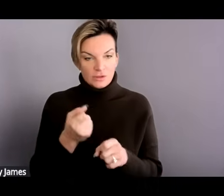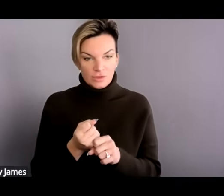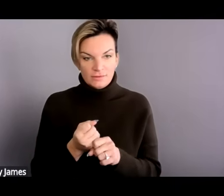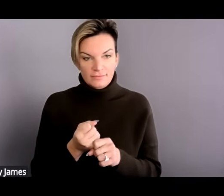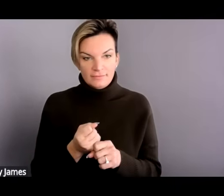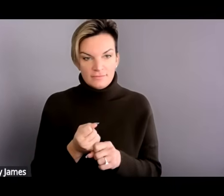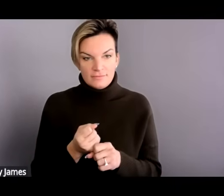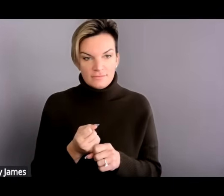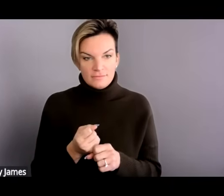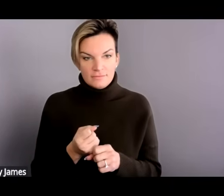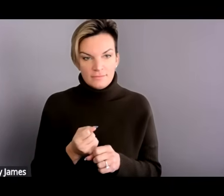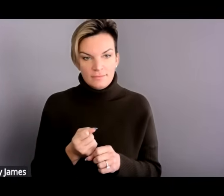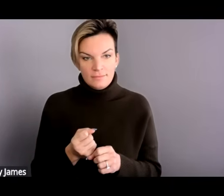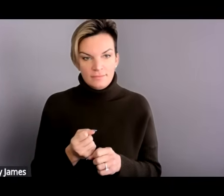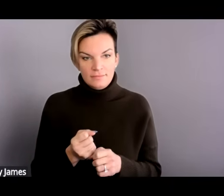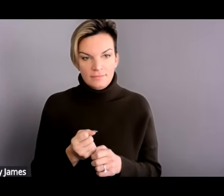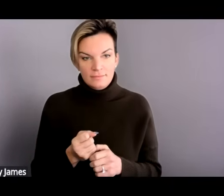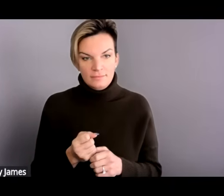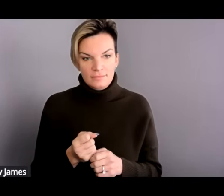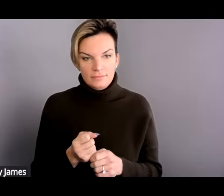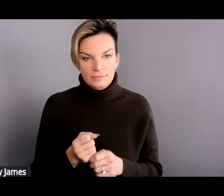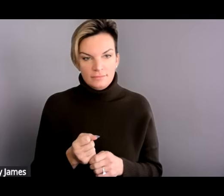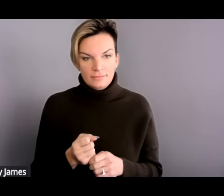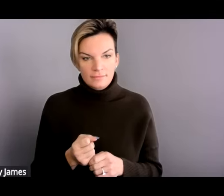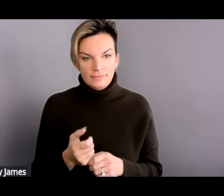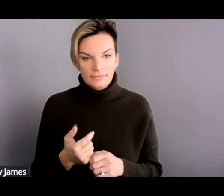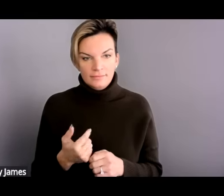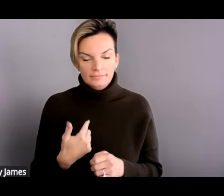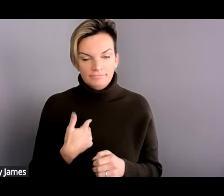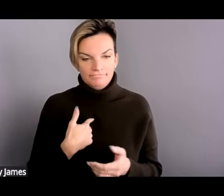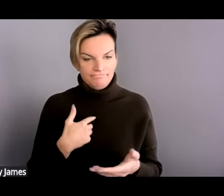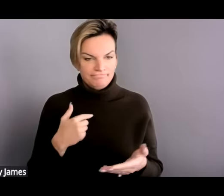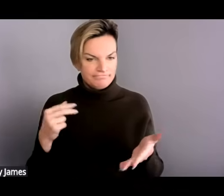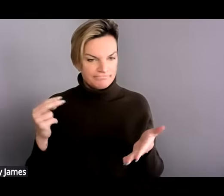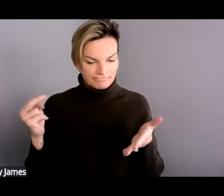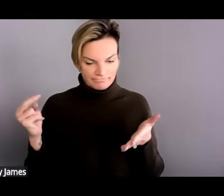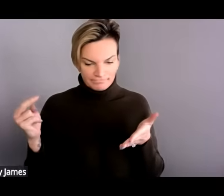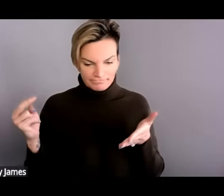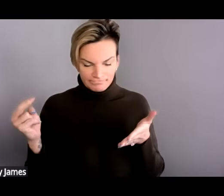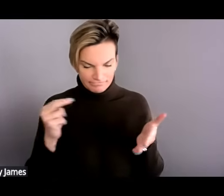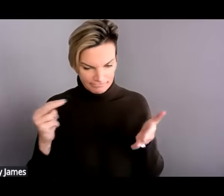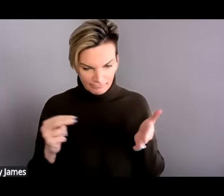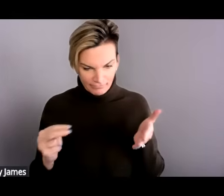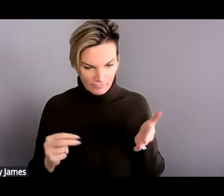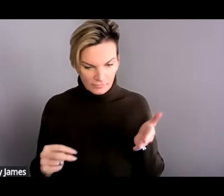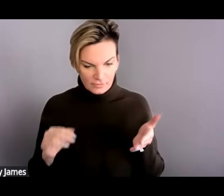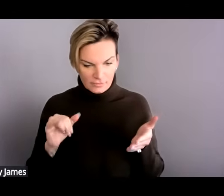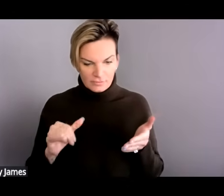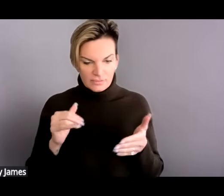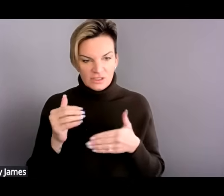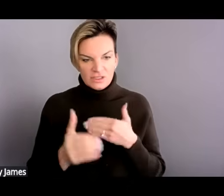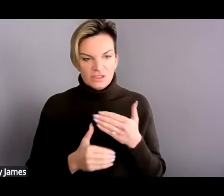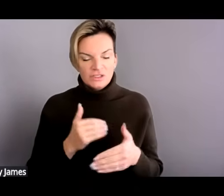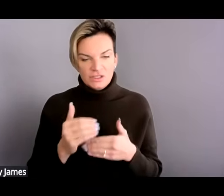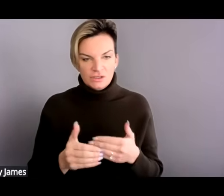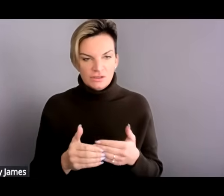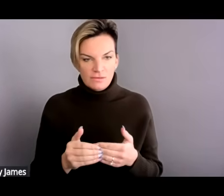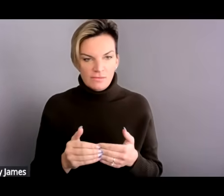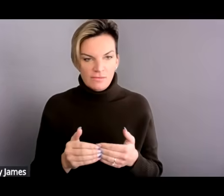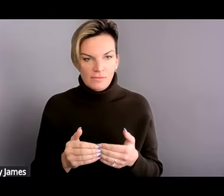And so reading through that procedure was kind of like